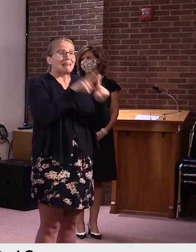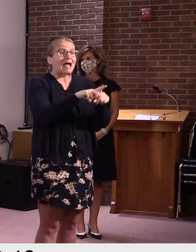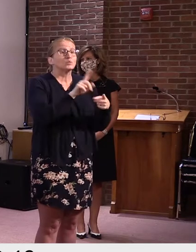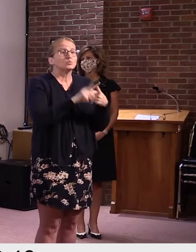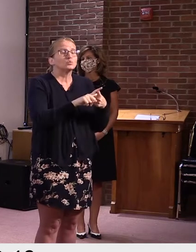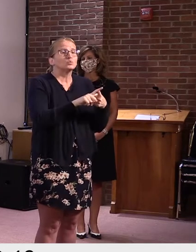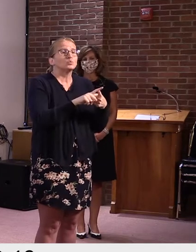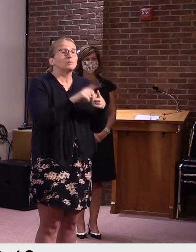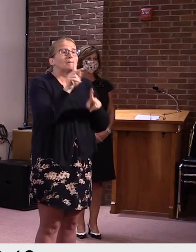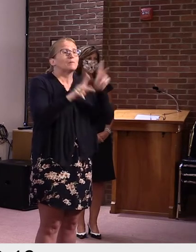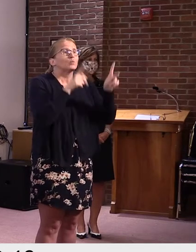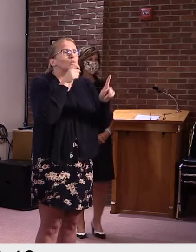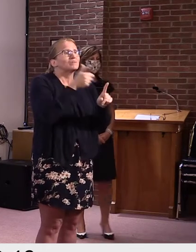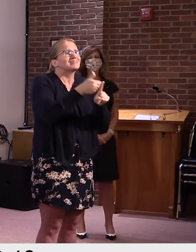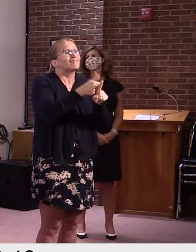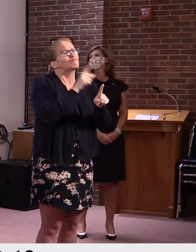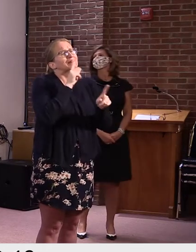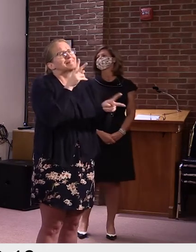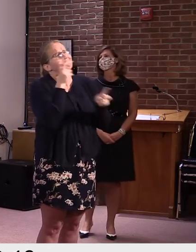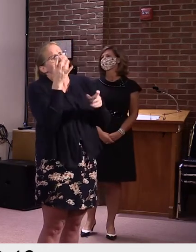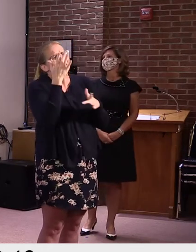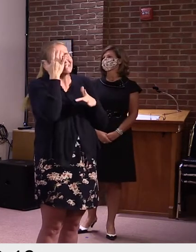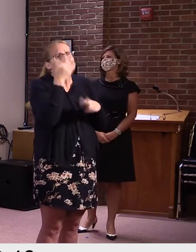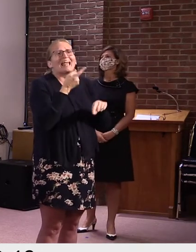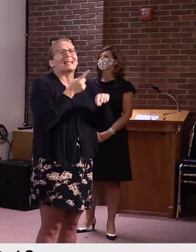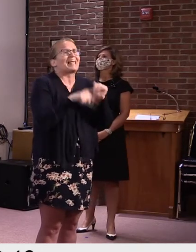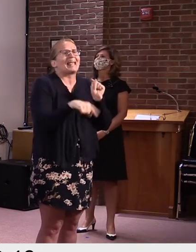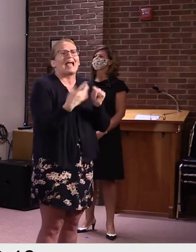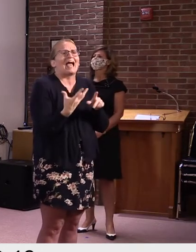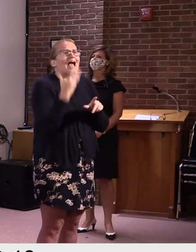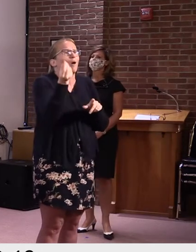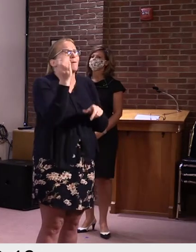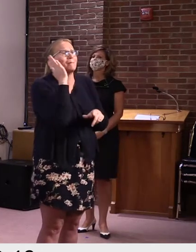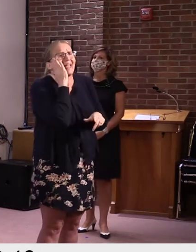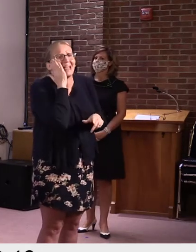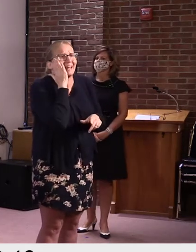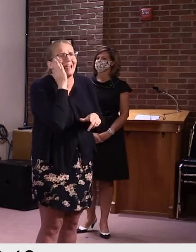can't necessarily get up and go to a certain point to meet with their family?